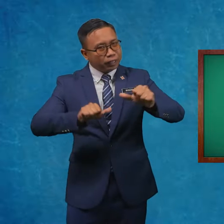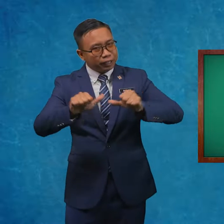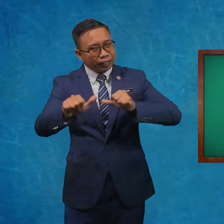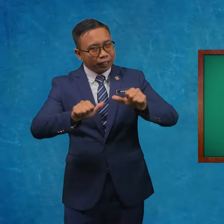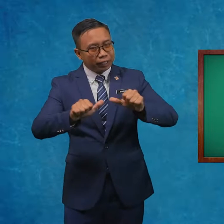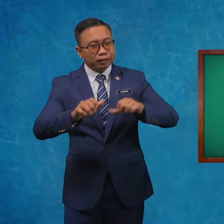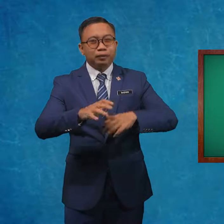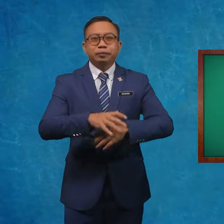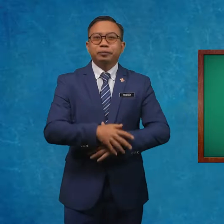activity.